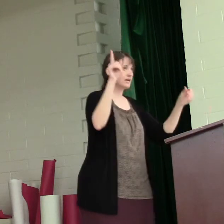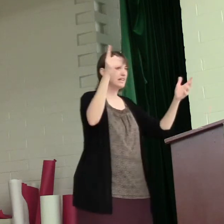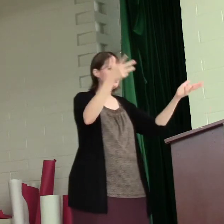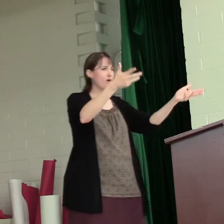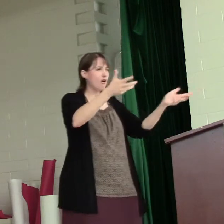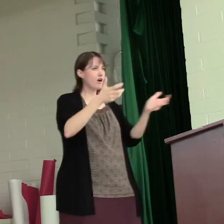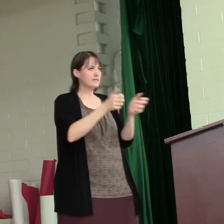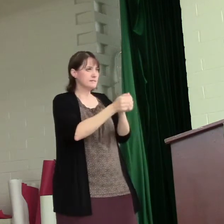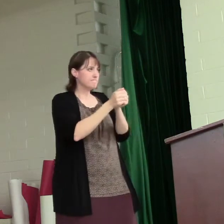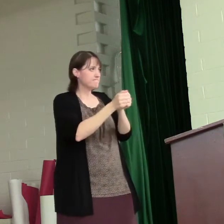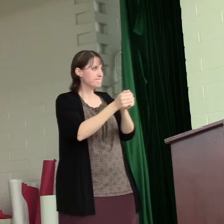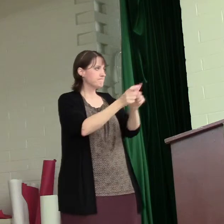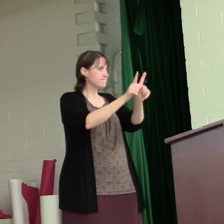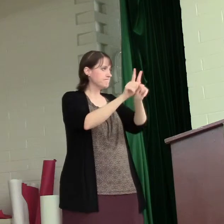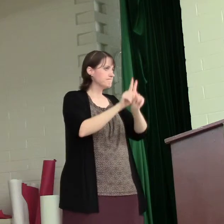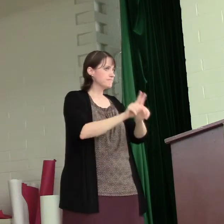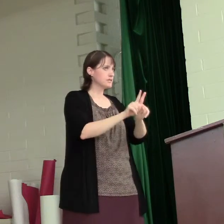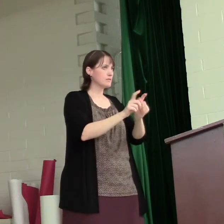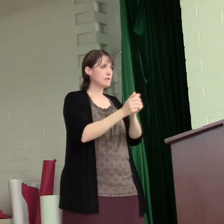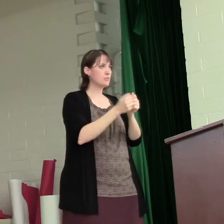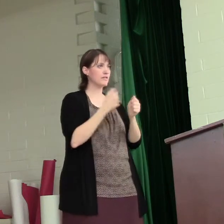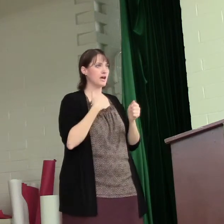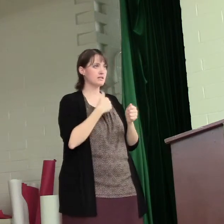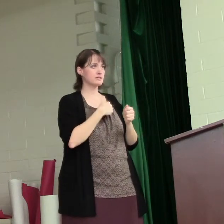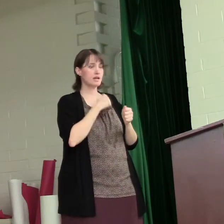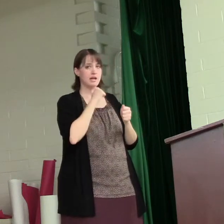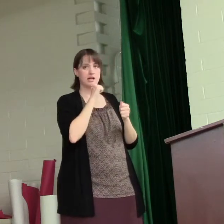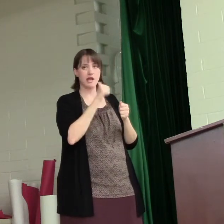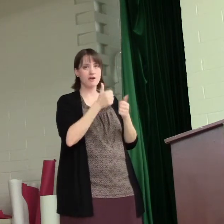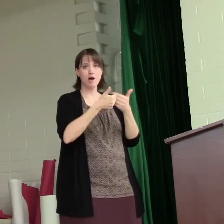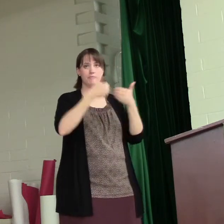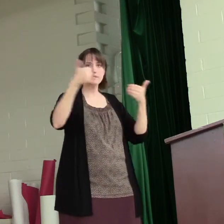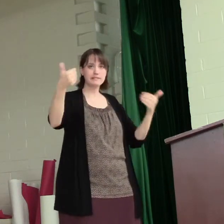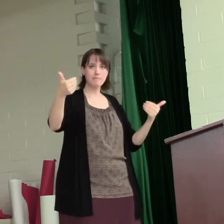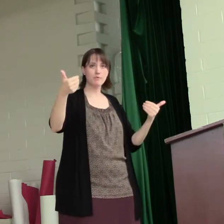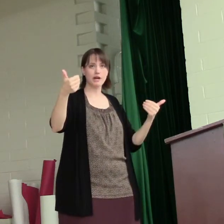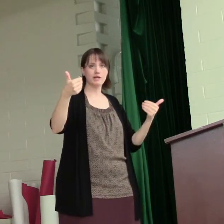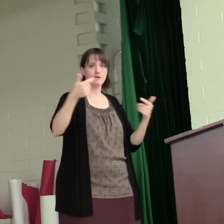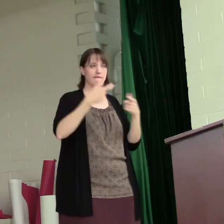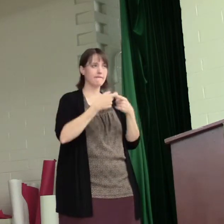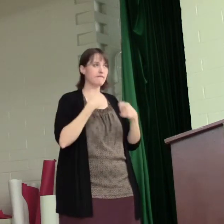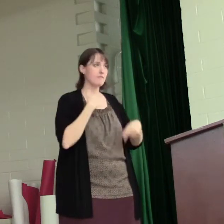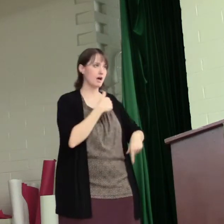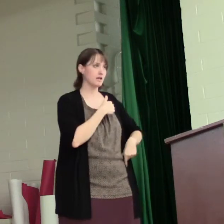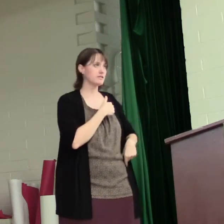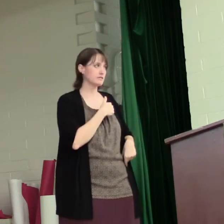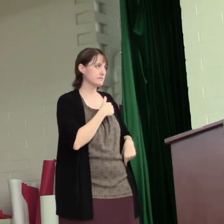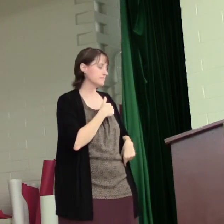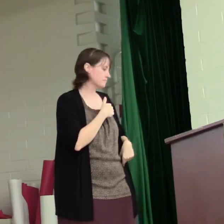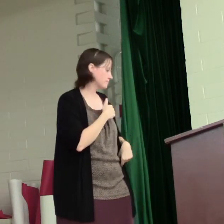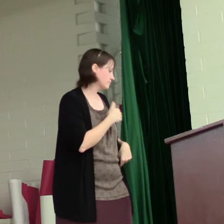He longs to be with us and not be separated from us.